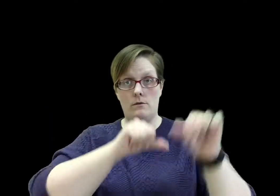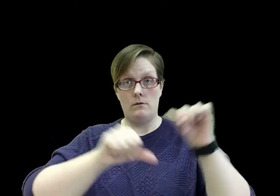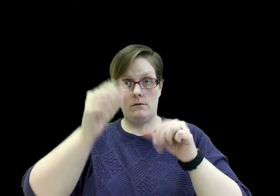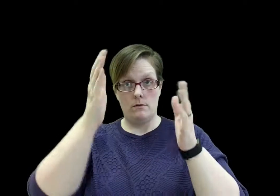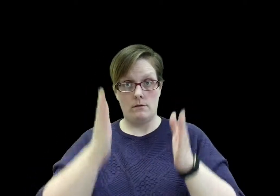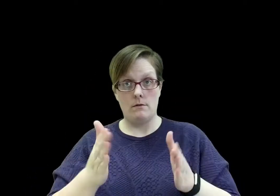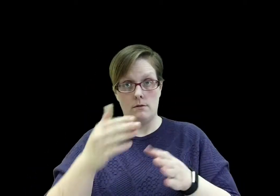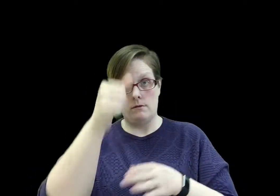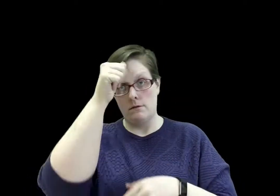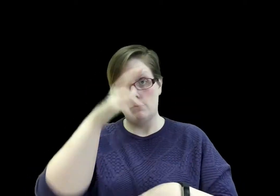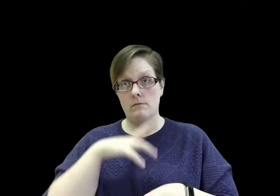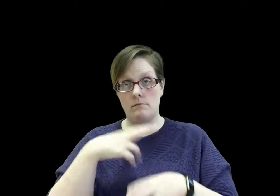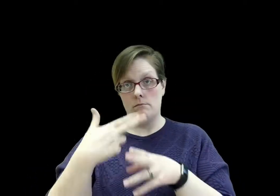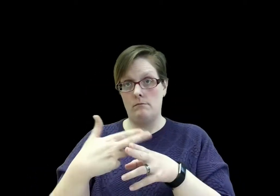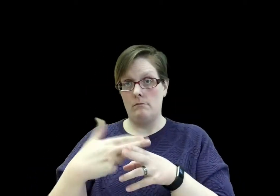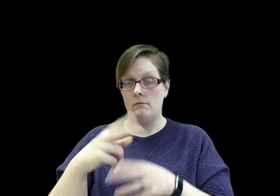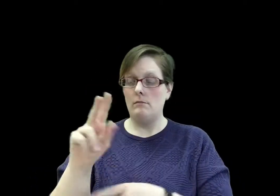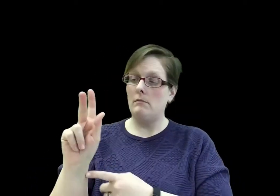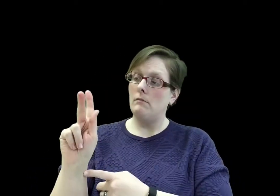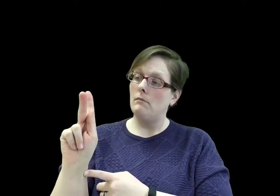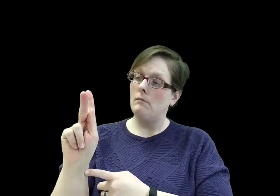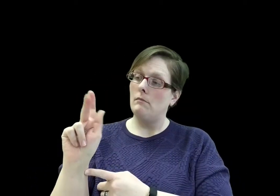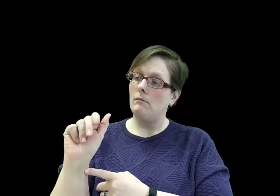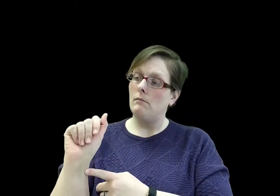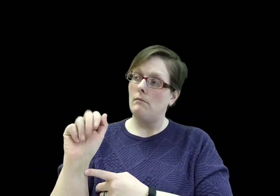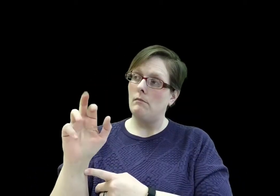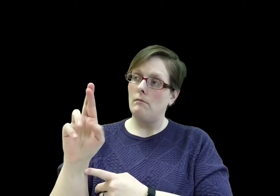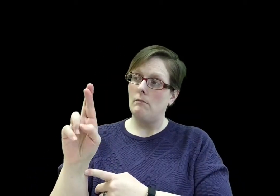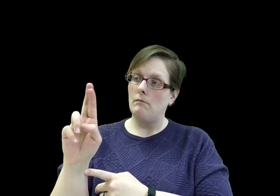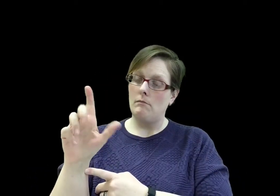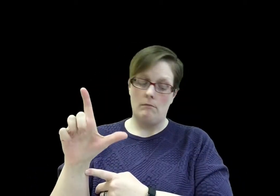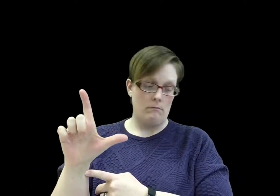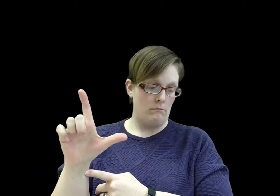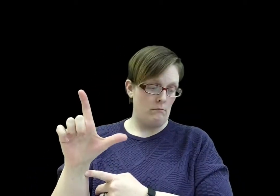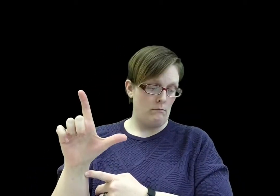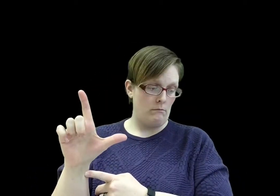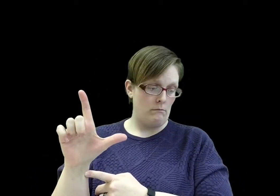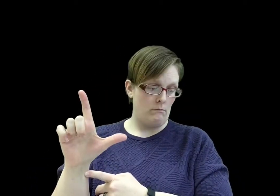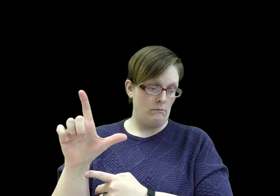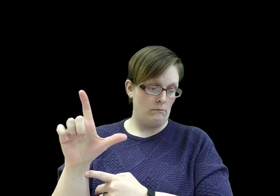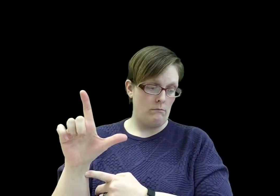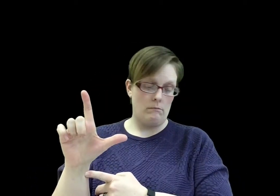different. There was another scientist by the name of Karl